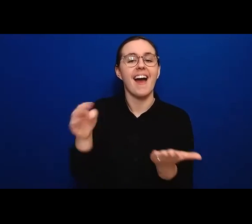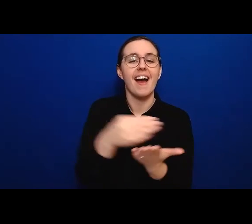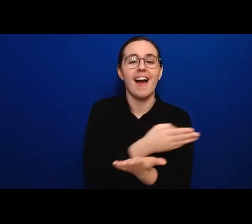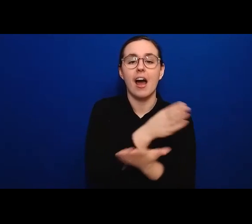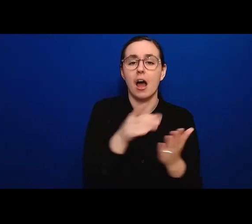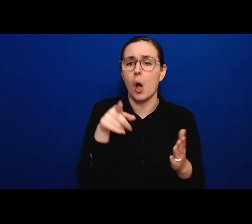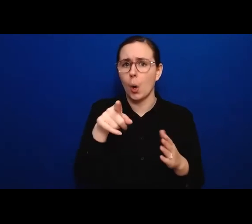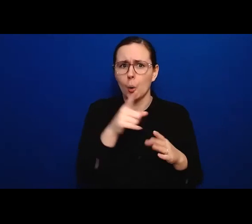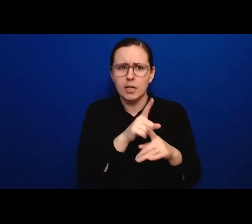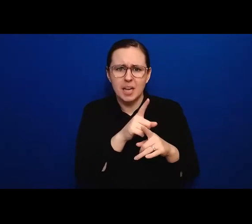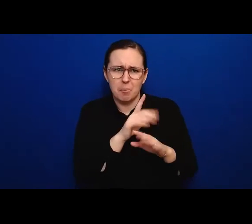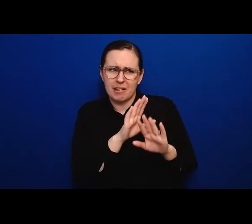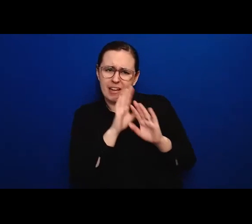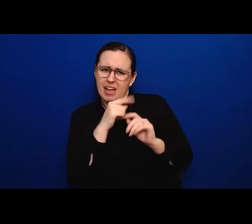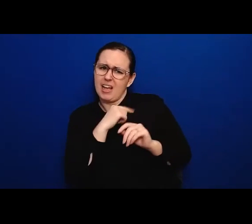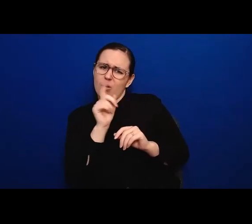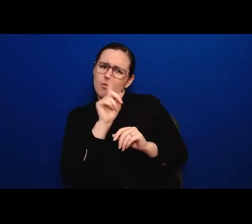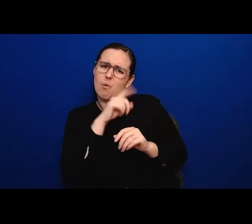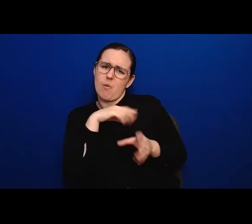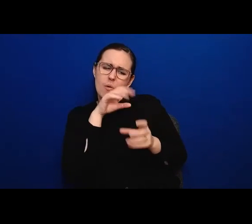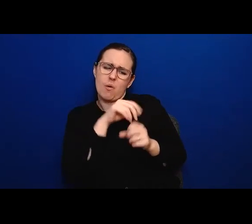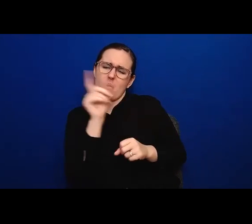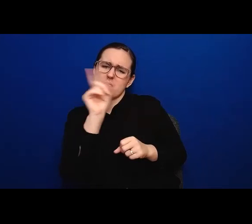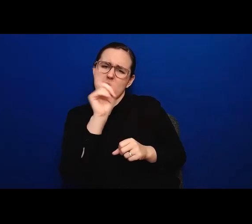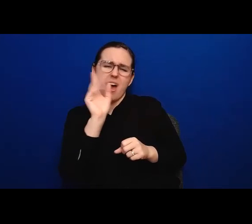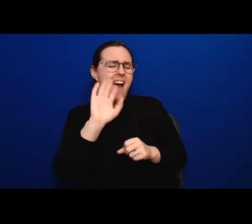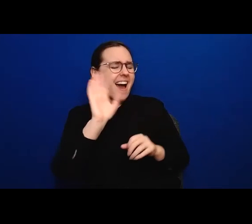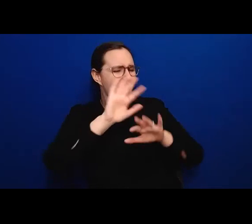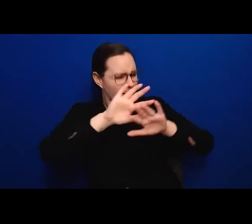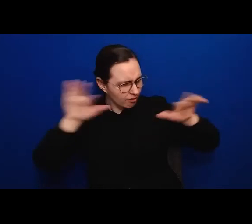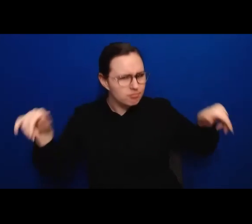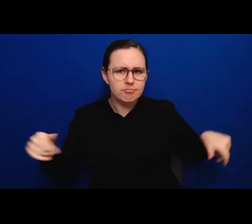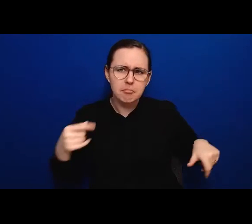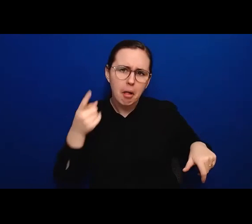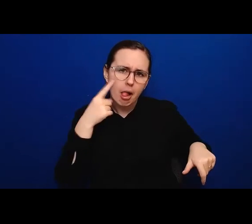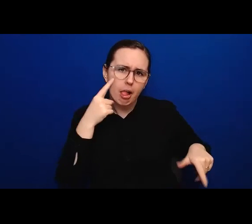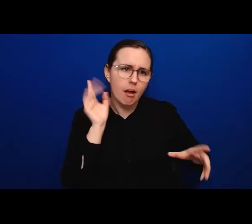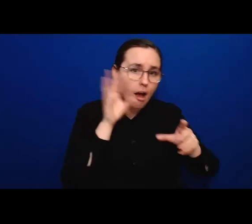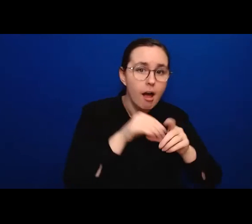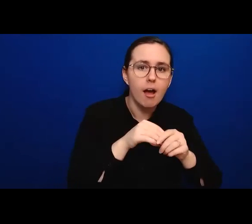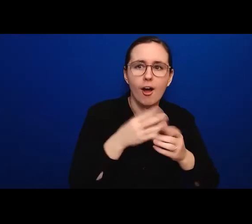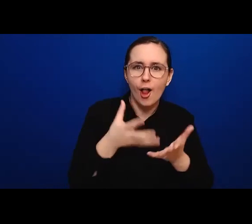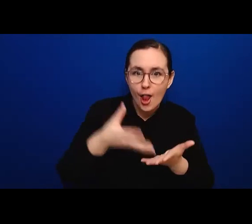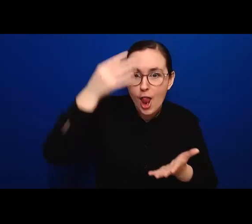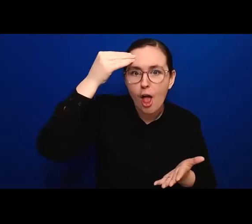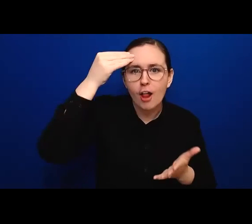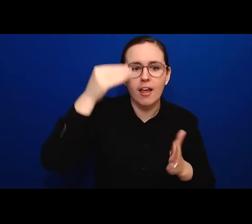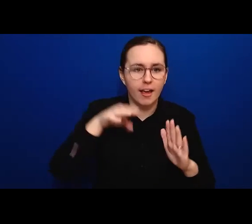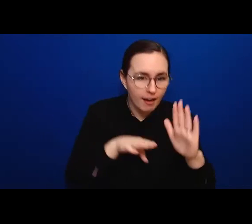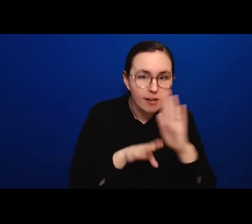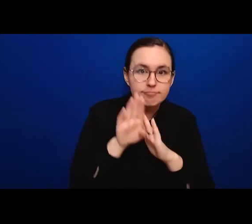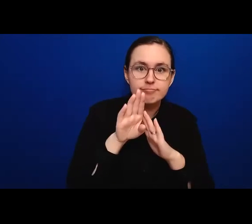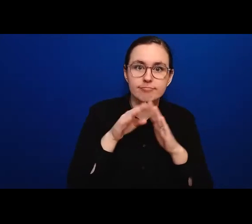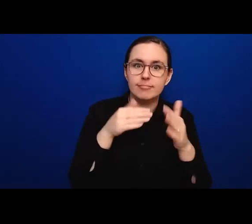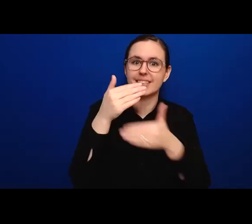in different spaces, not only spaces spaces that have been assigned to us, but we also have to participate